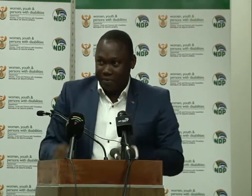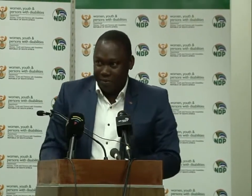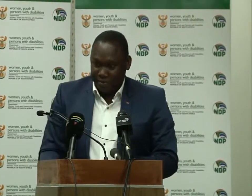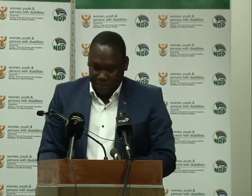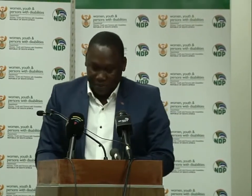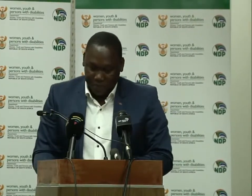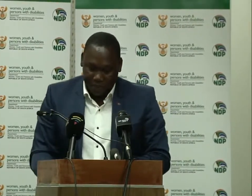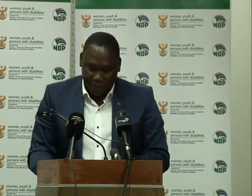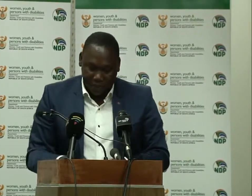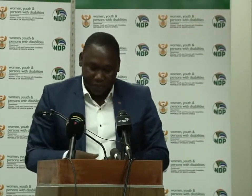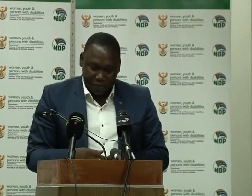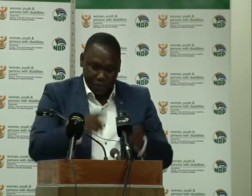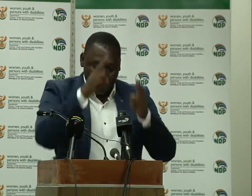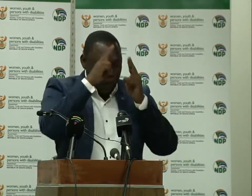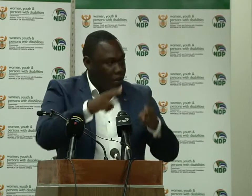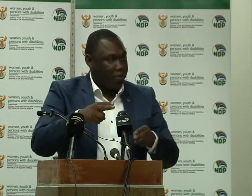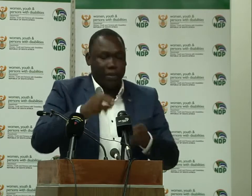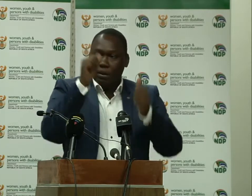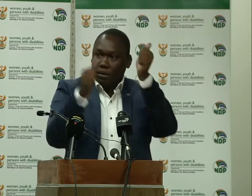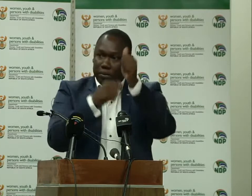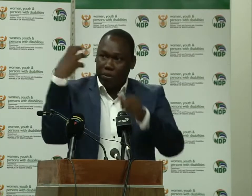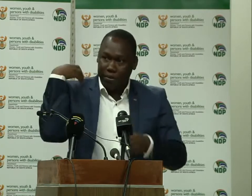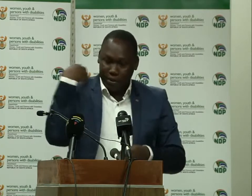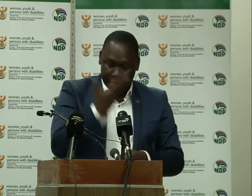Honorable members,